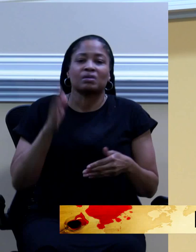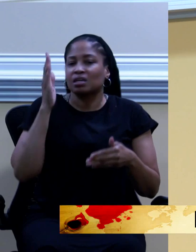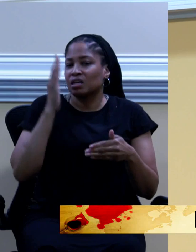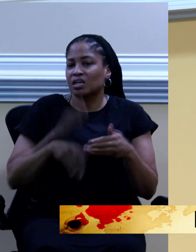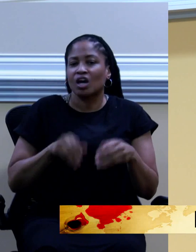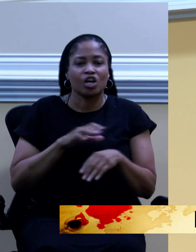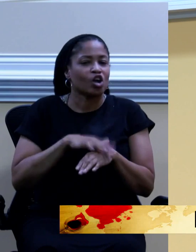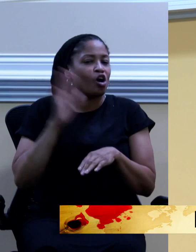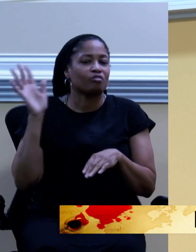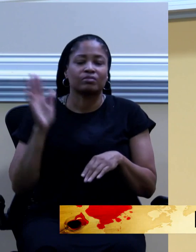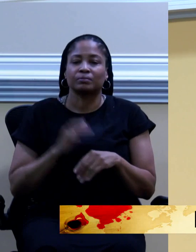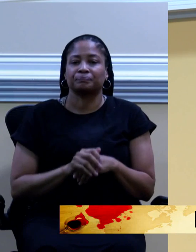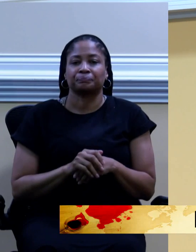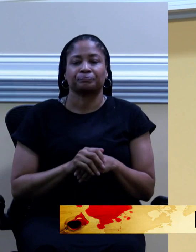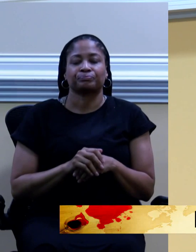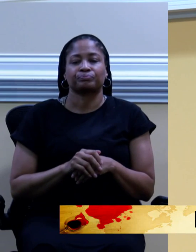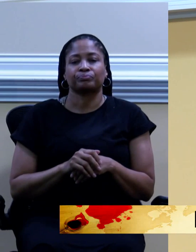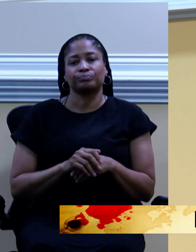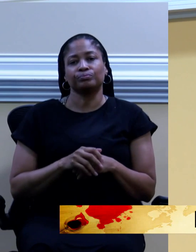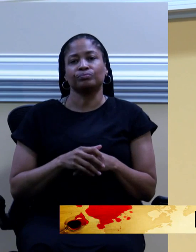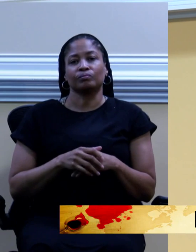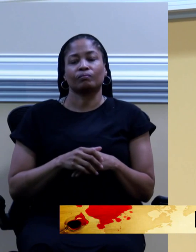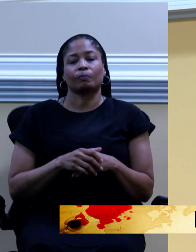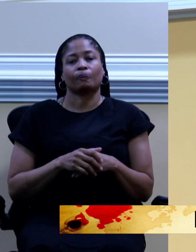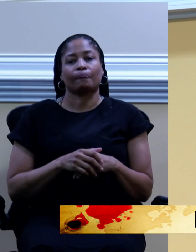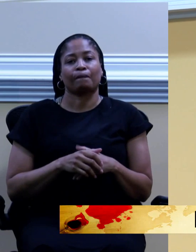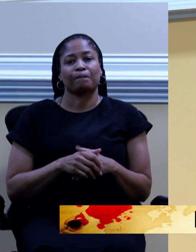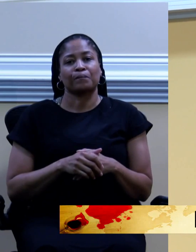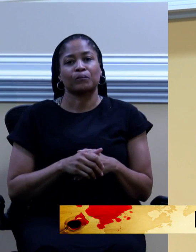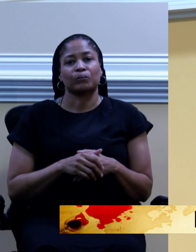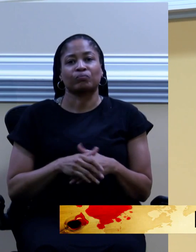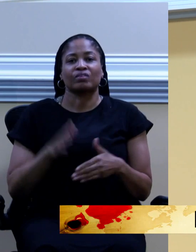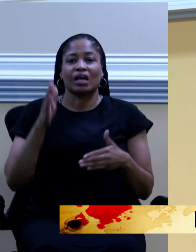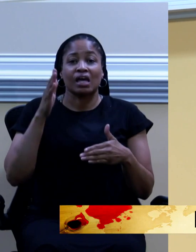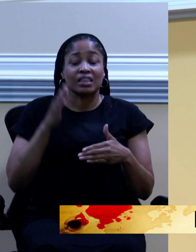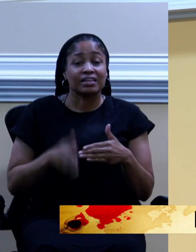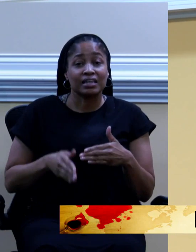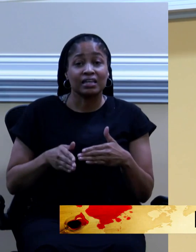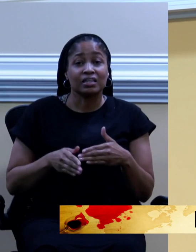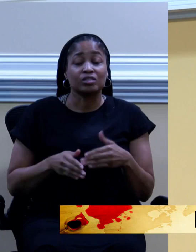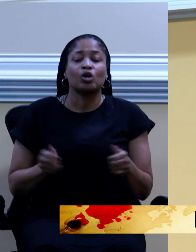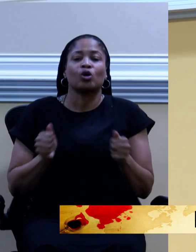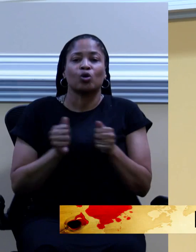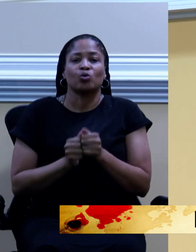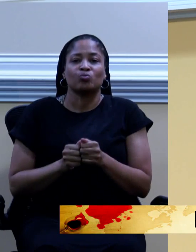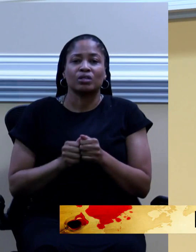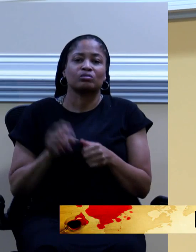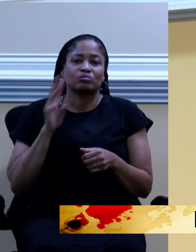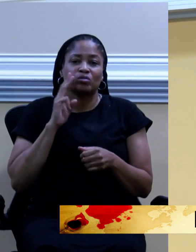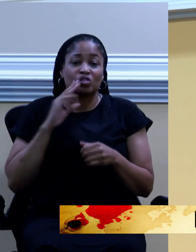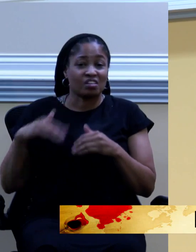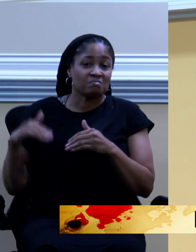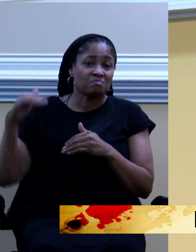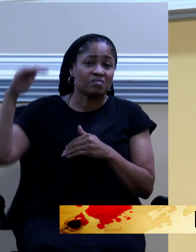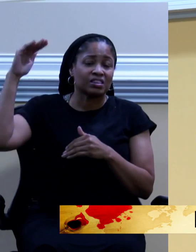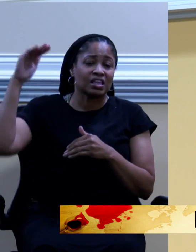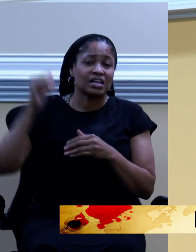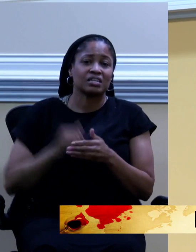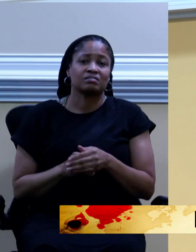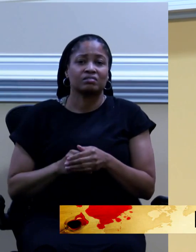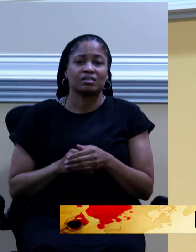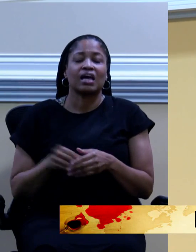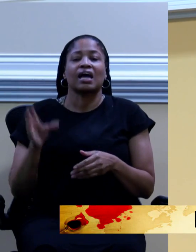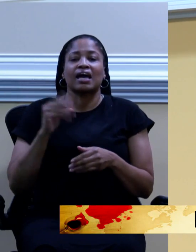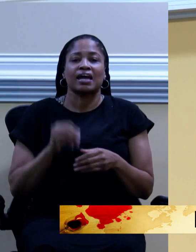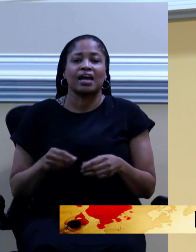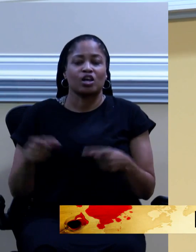shall destroy the city and the sanctuary, and the end thereof shall be with the flood. And until the end of the war, desolations are determined. So